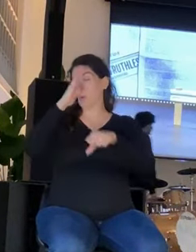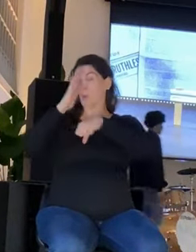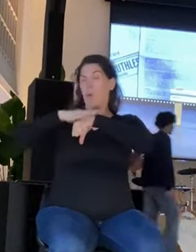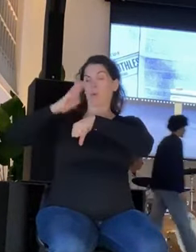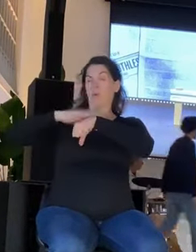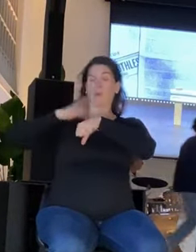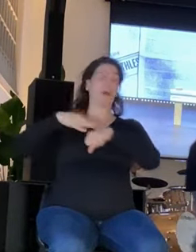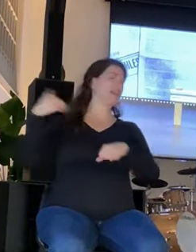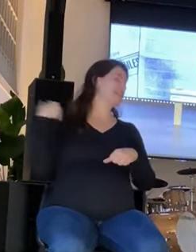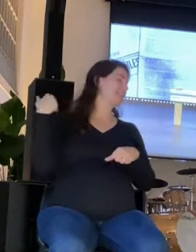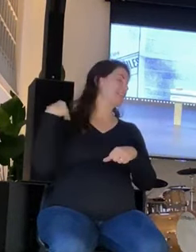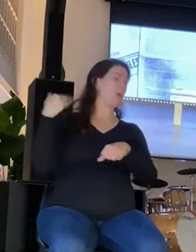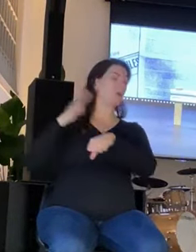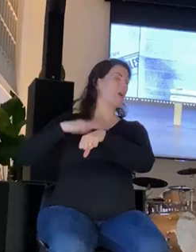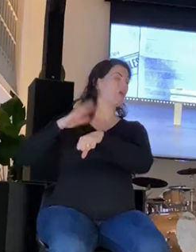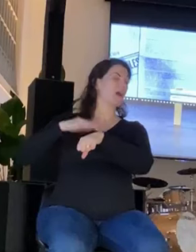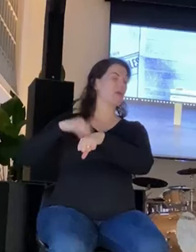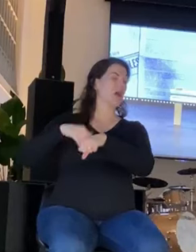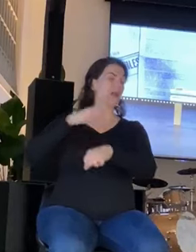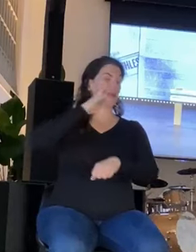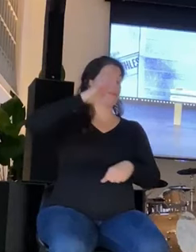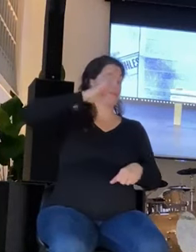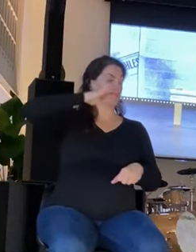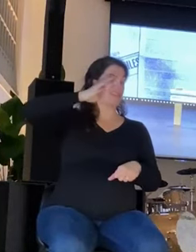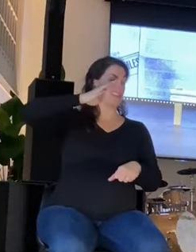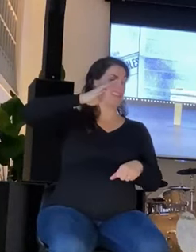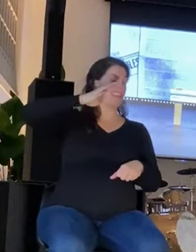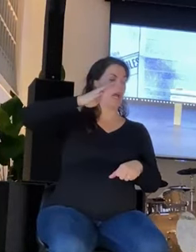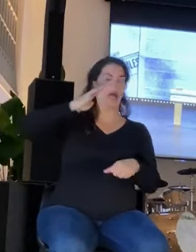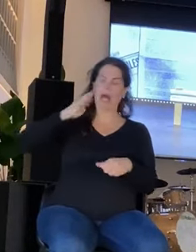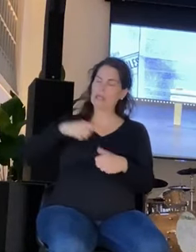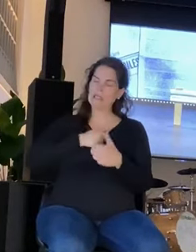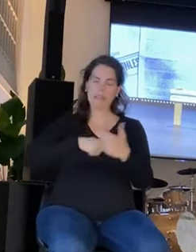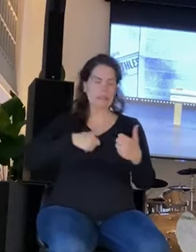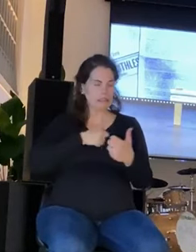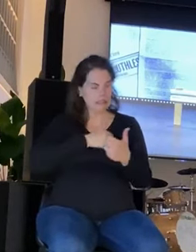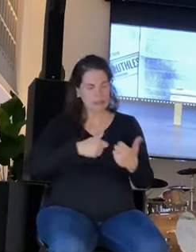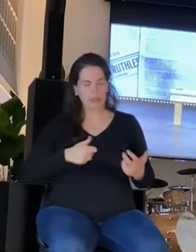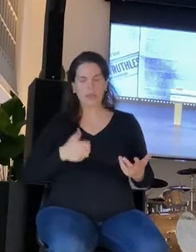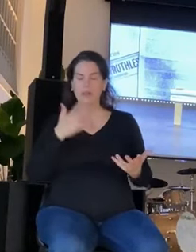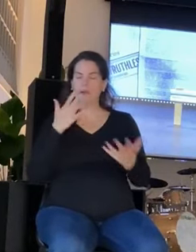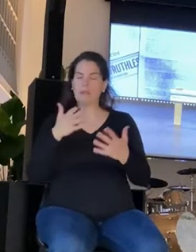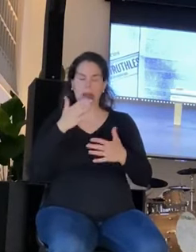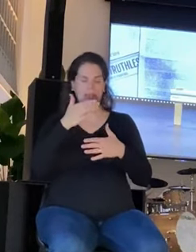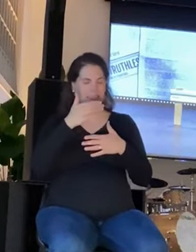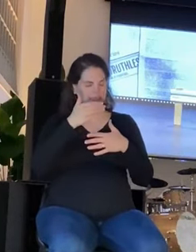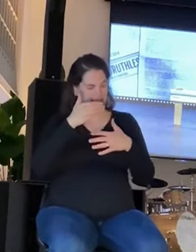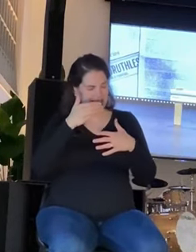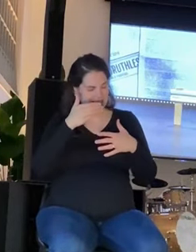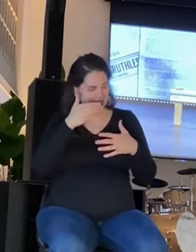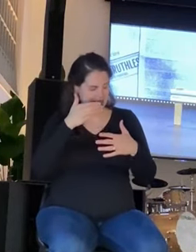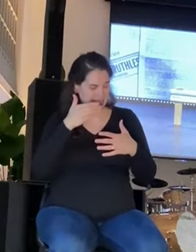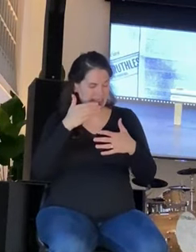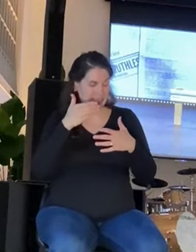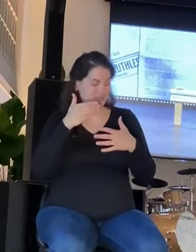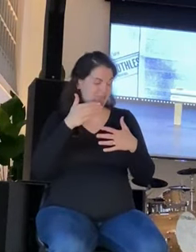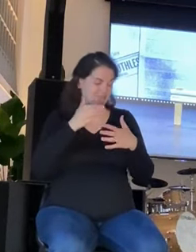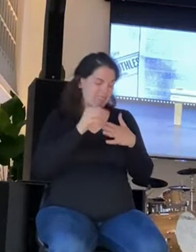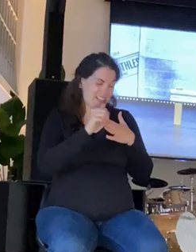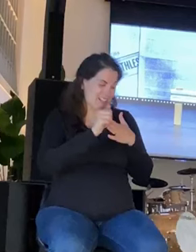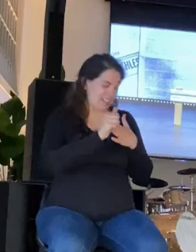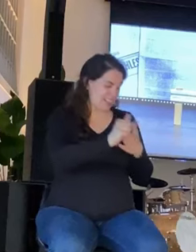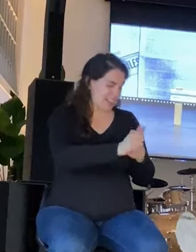signs. We've entered into places we don't need to enter. We've taken some pathways that have led to